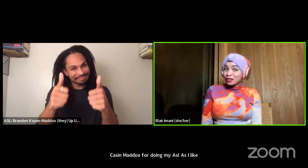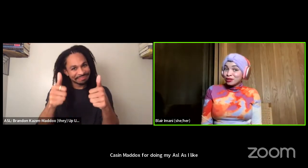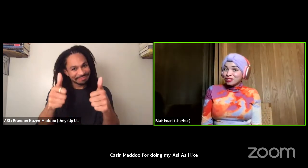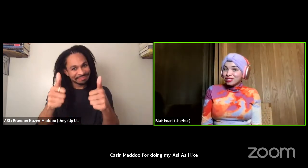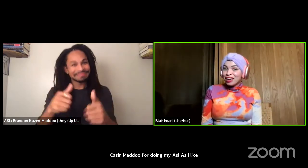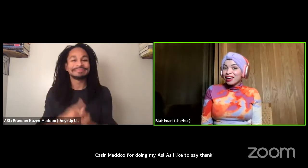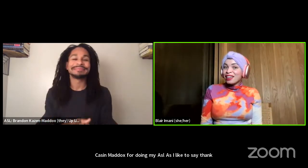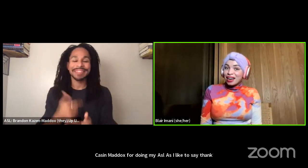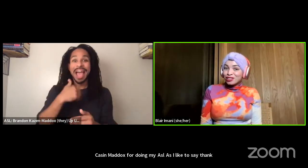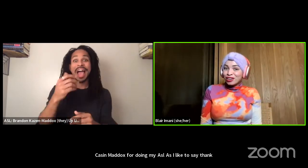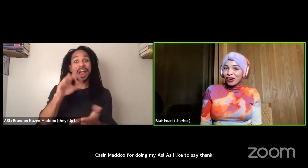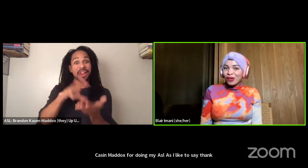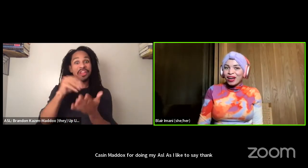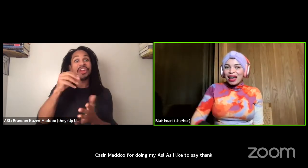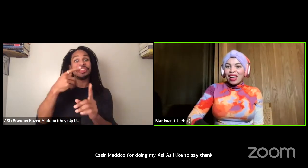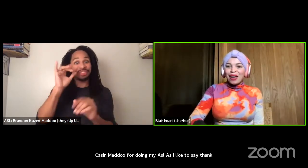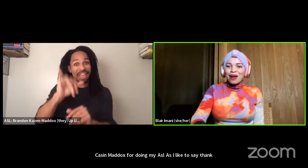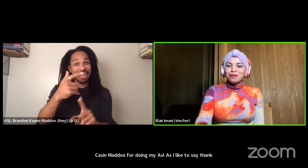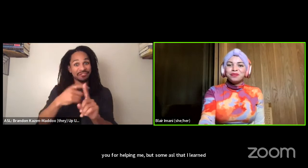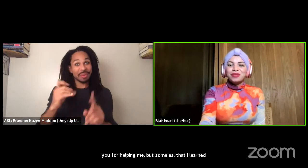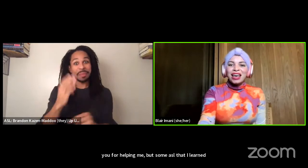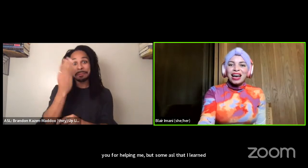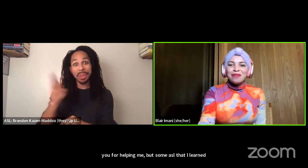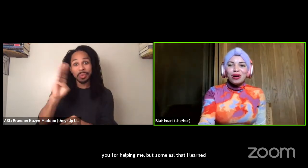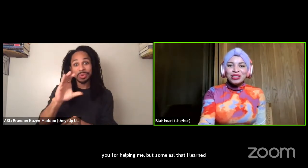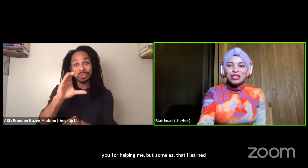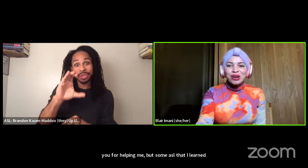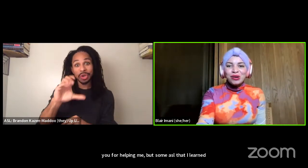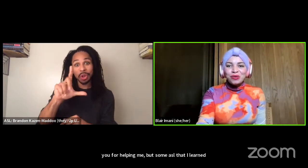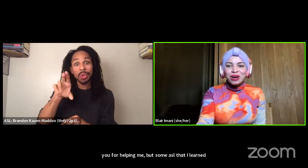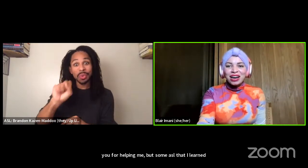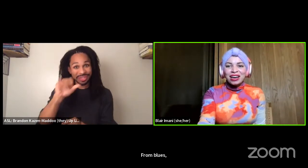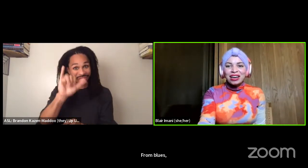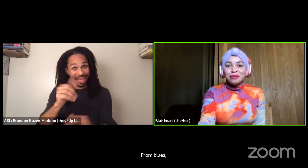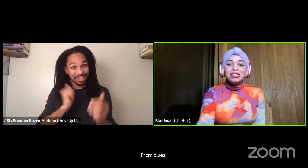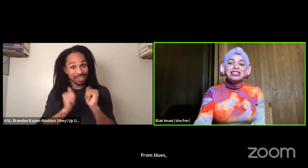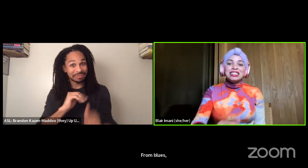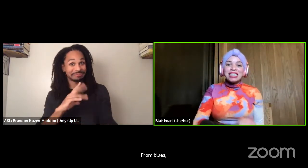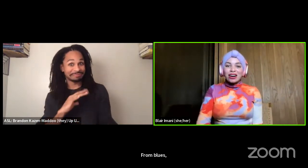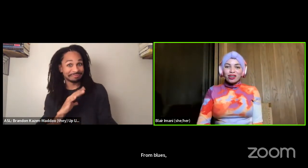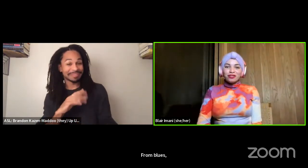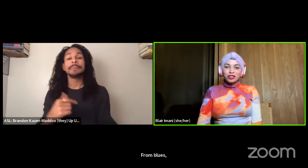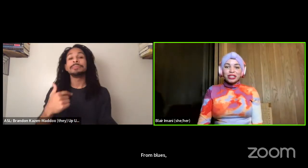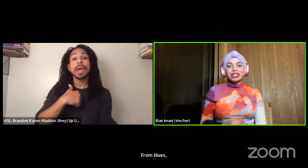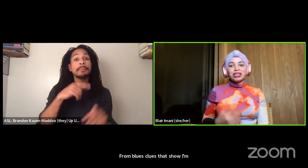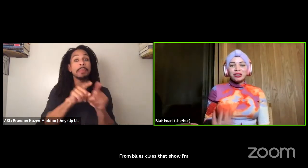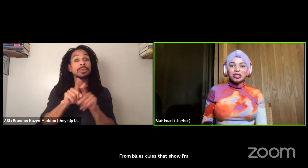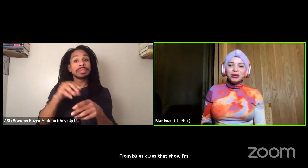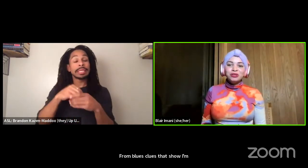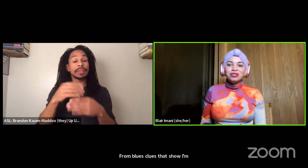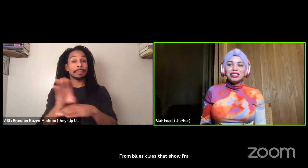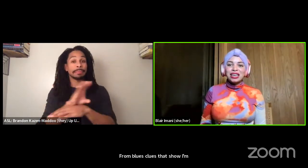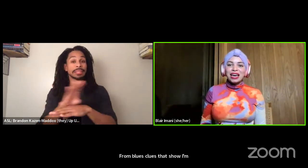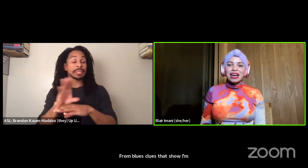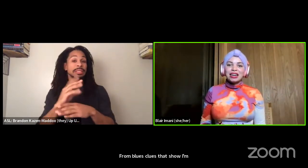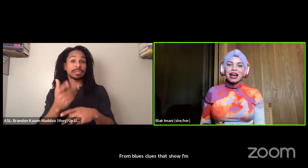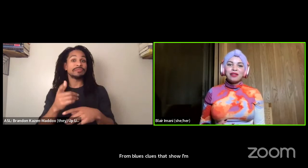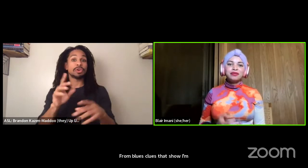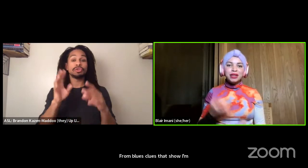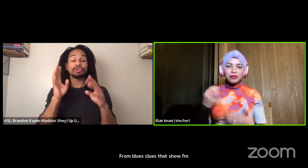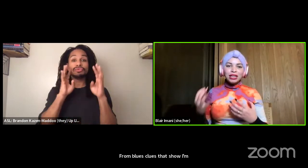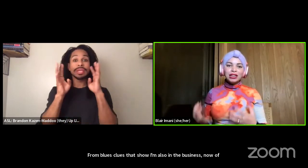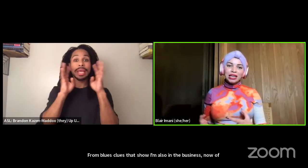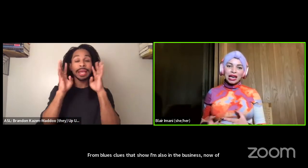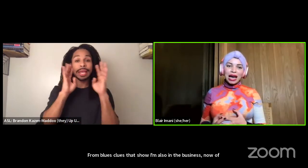from Blue's Clues, that show. I'm also in the business now of creating cartoons,